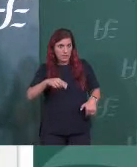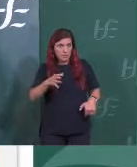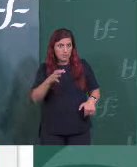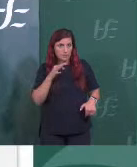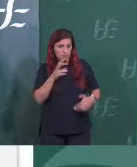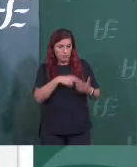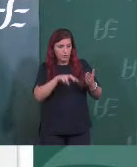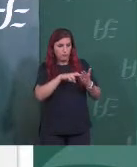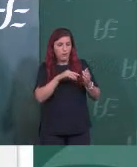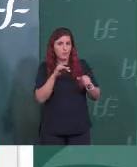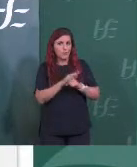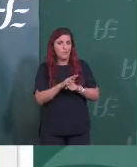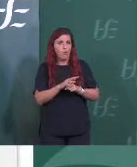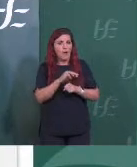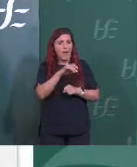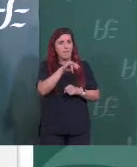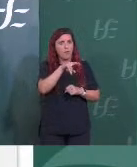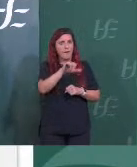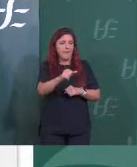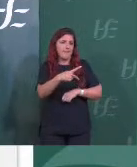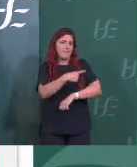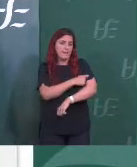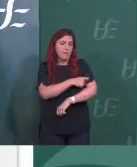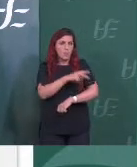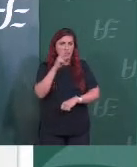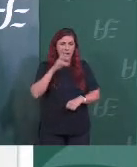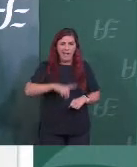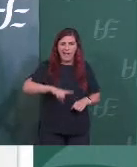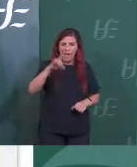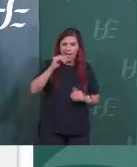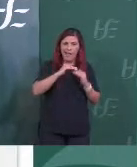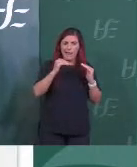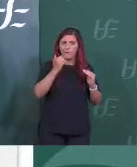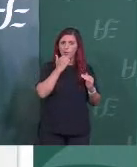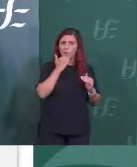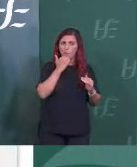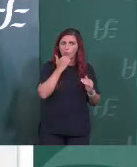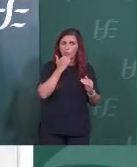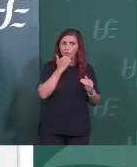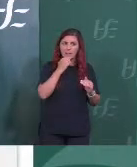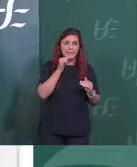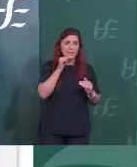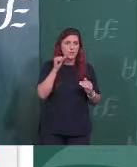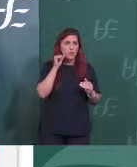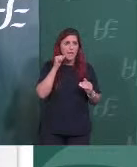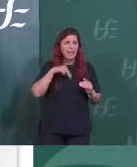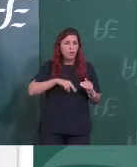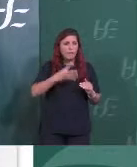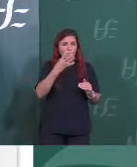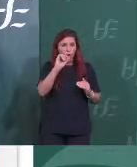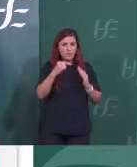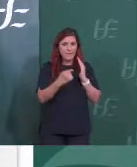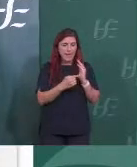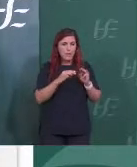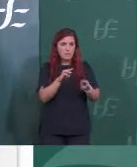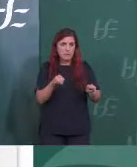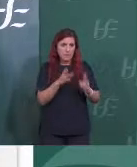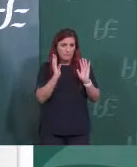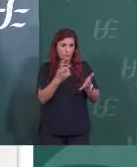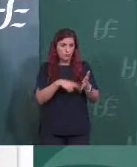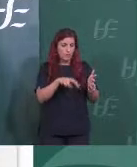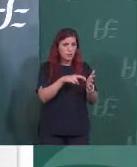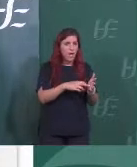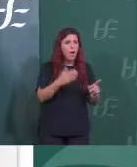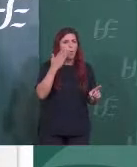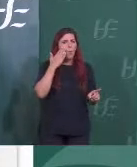far in our programme, and this was evident yet again yesterday as we saw nearly 40,000 people register. We know from other jurisdictions that uptake